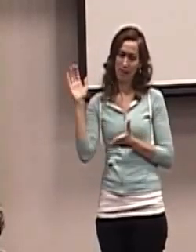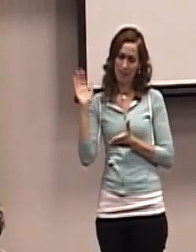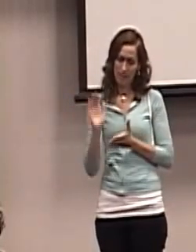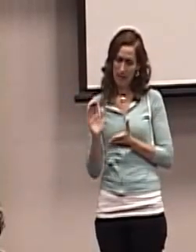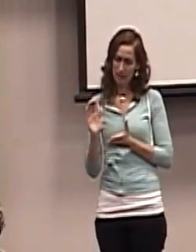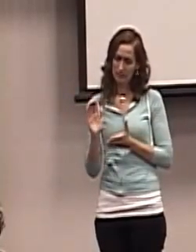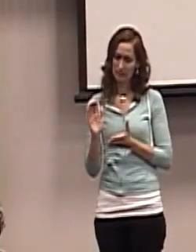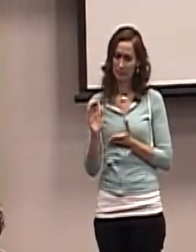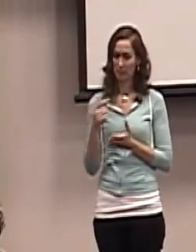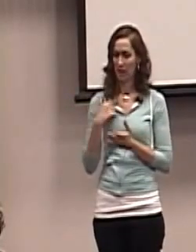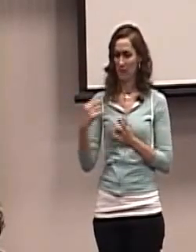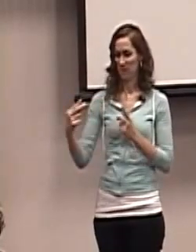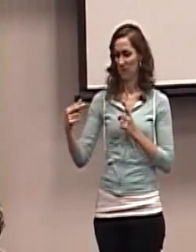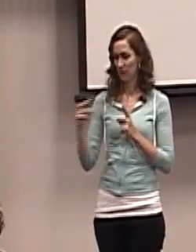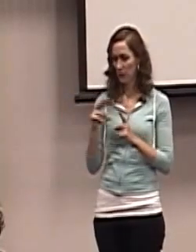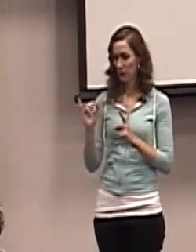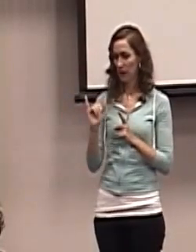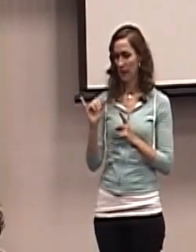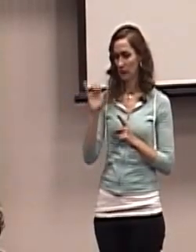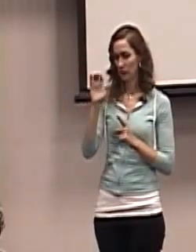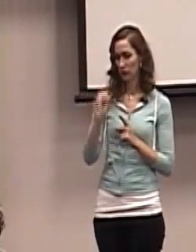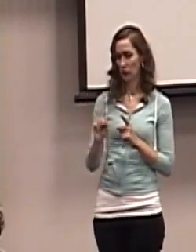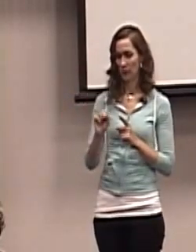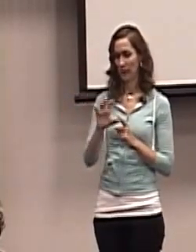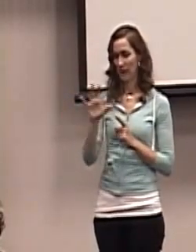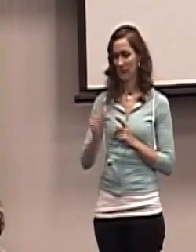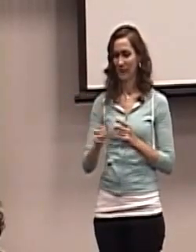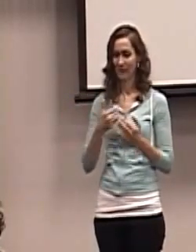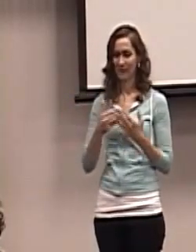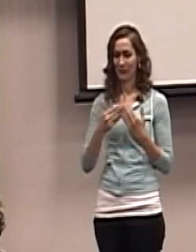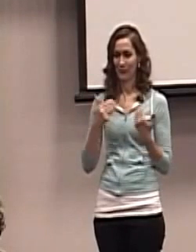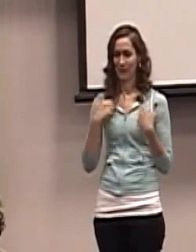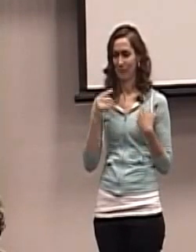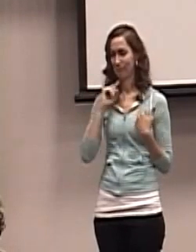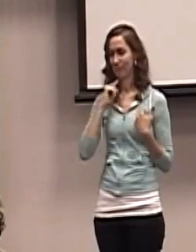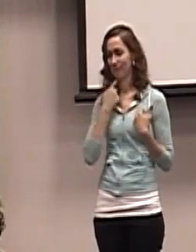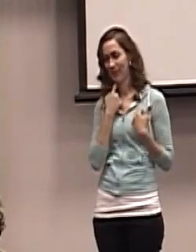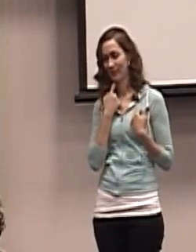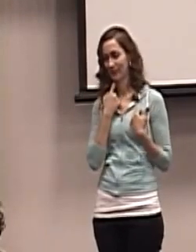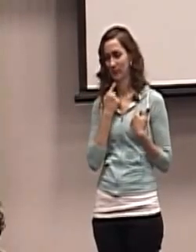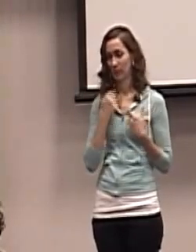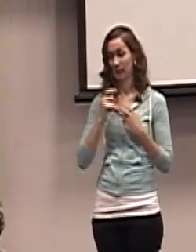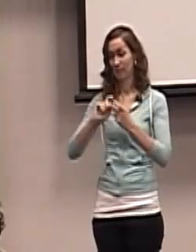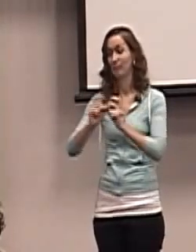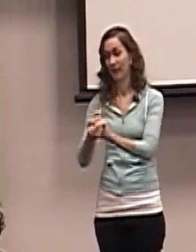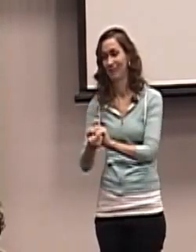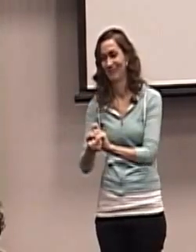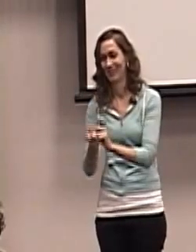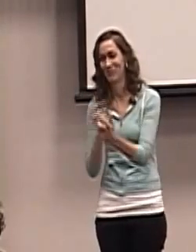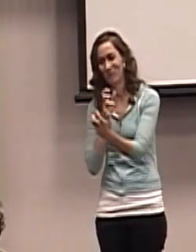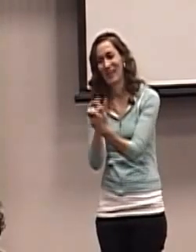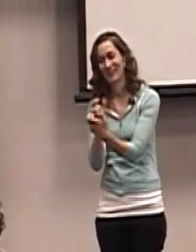and viewed as a South African in spite of my accent, which I soon changed, by the way.